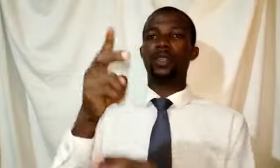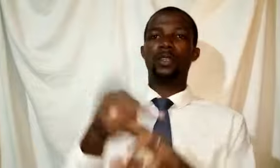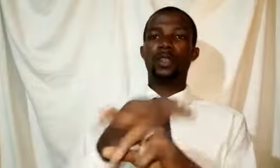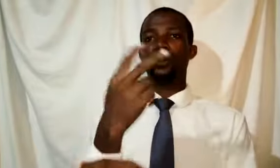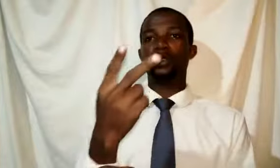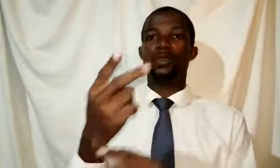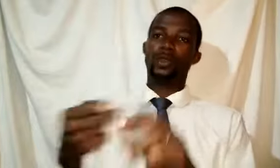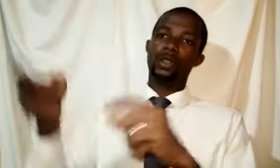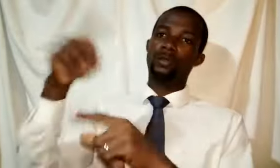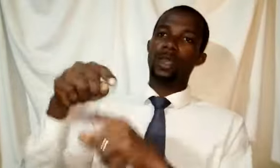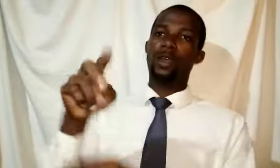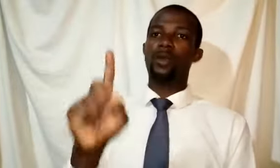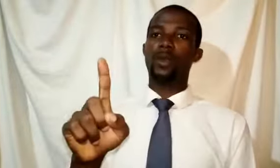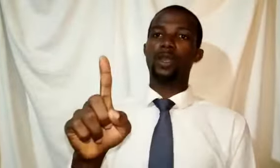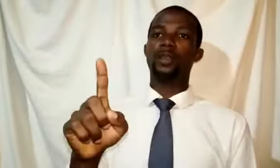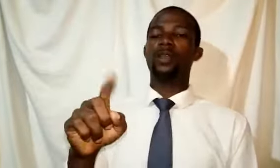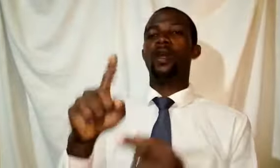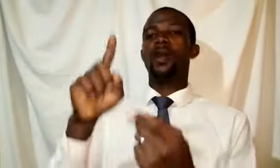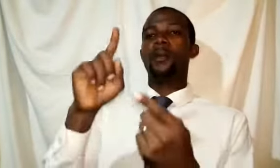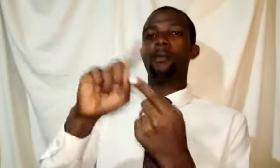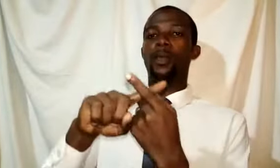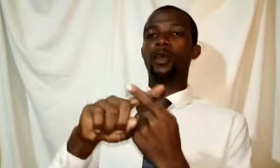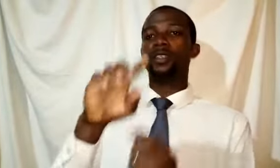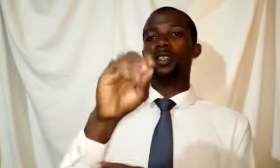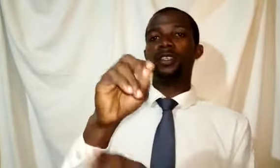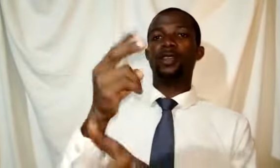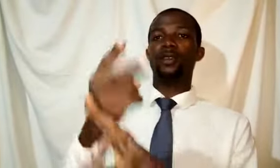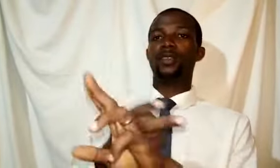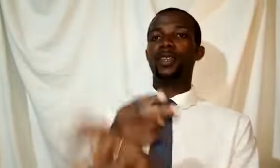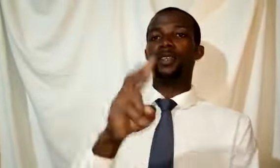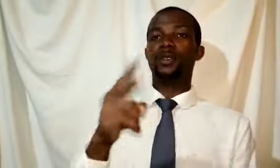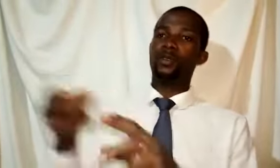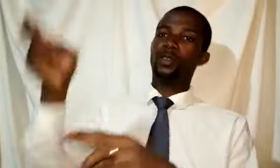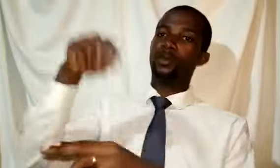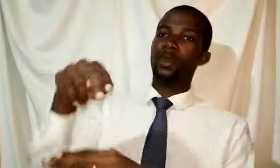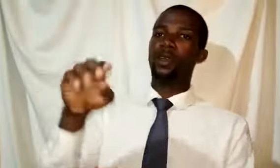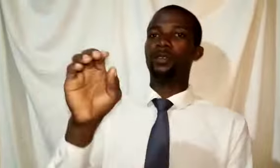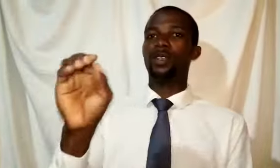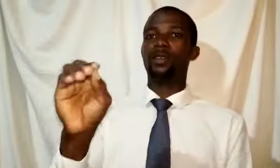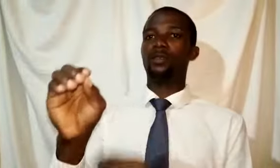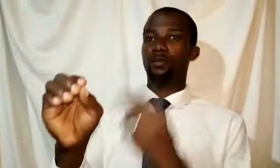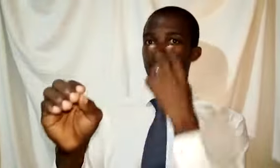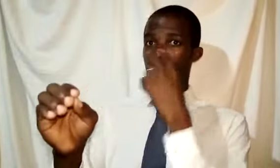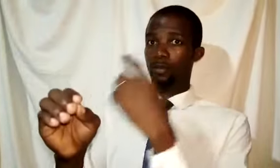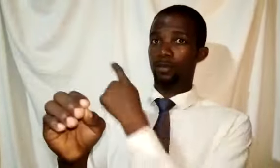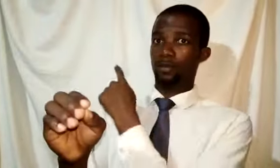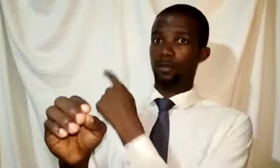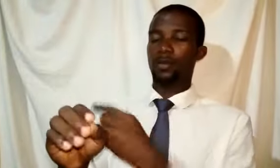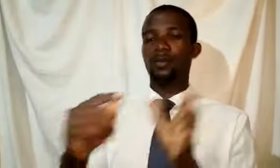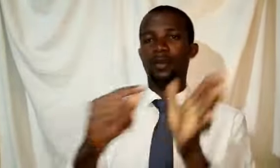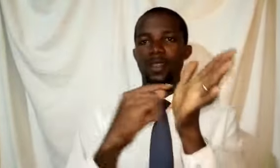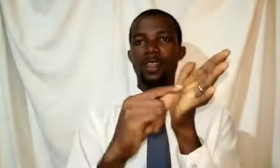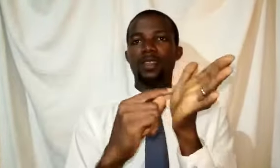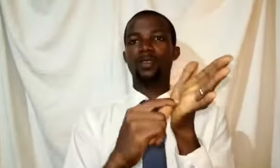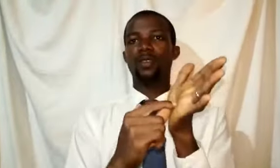power 1 plus 0 times 2 raised to power 0 equals 1